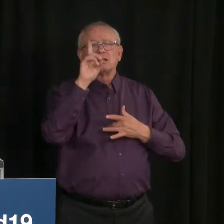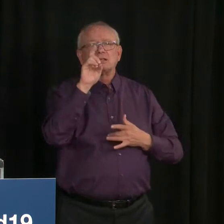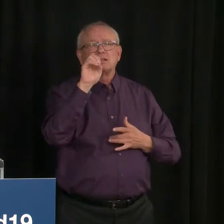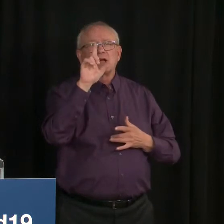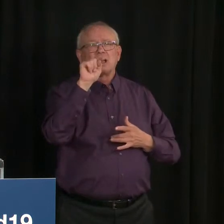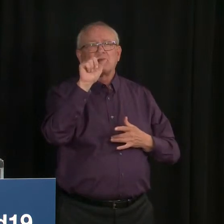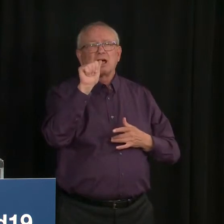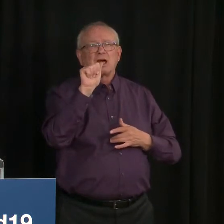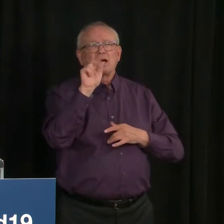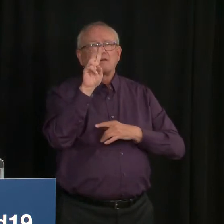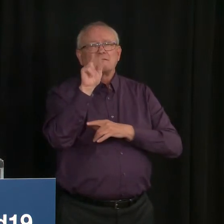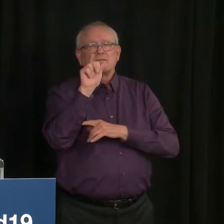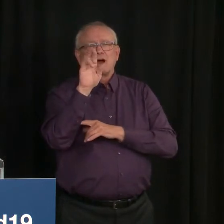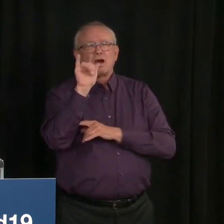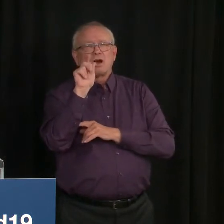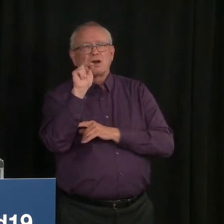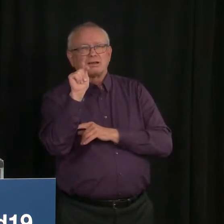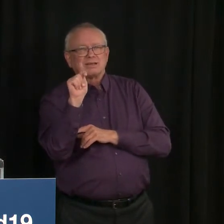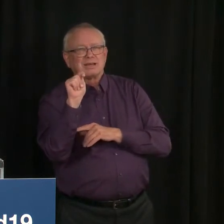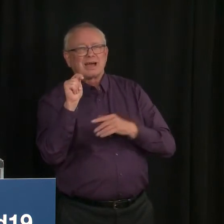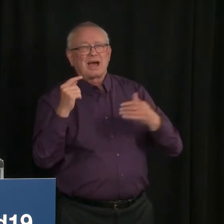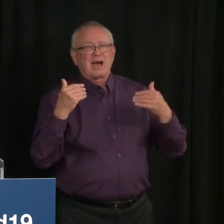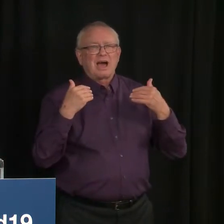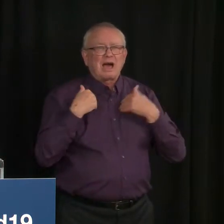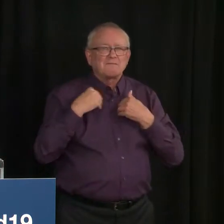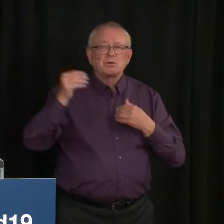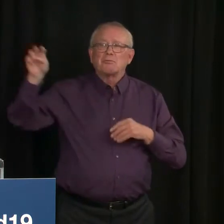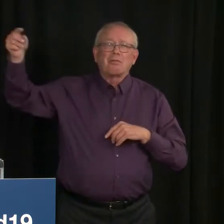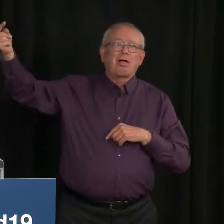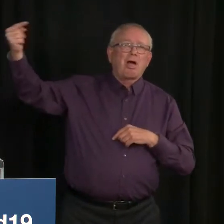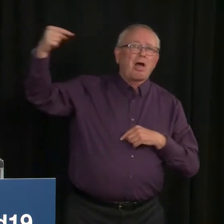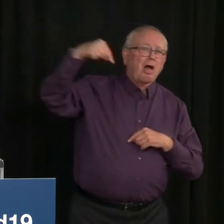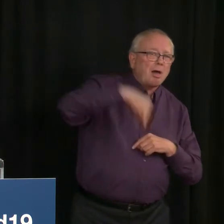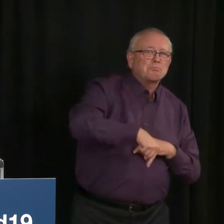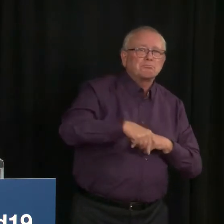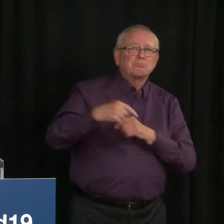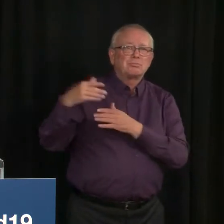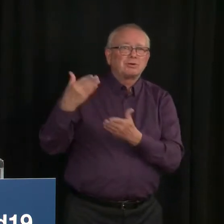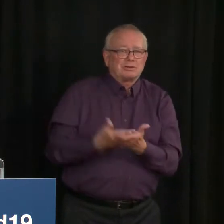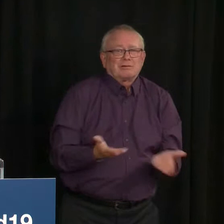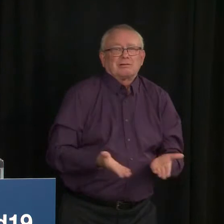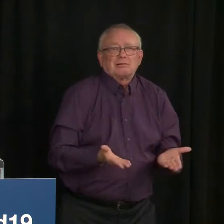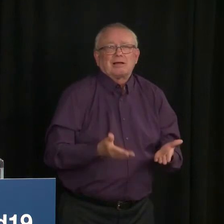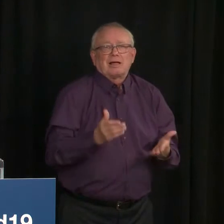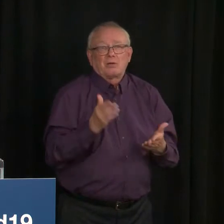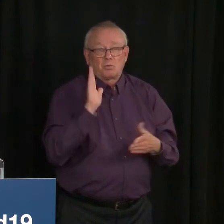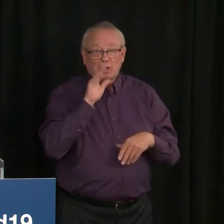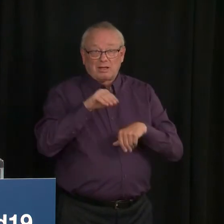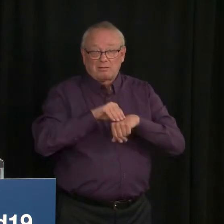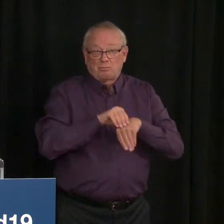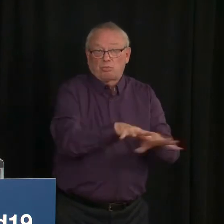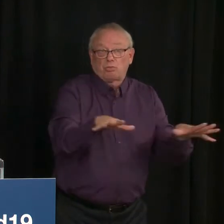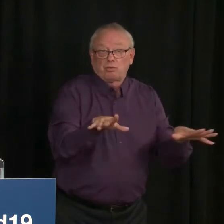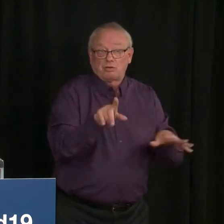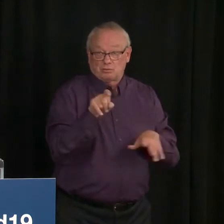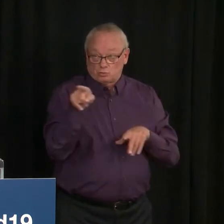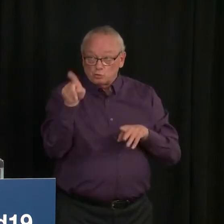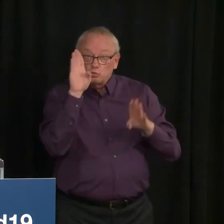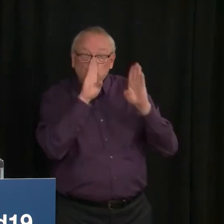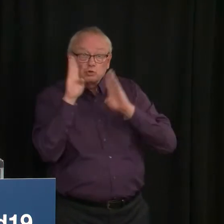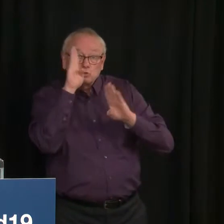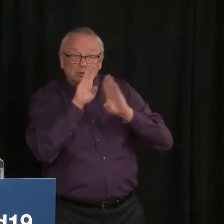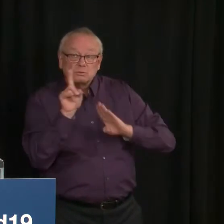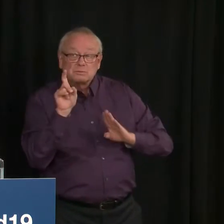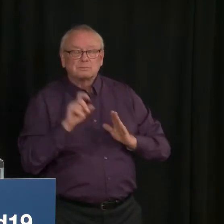33% protection. I'm wondering how worried you are about that. When we're looking at the summer, we're seeing